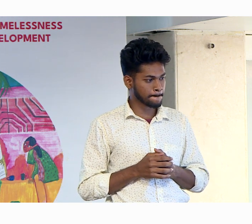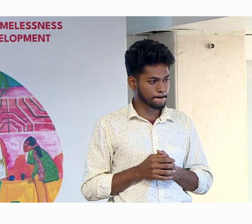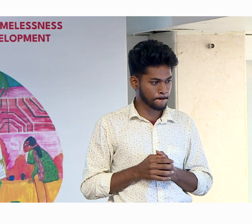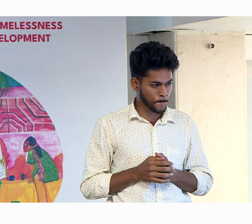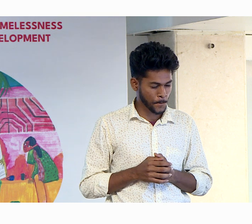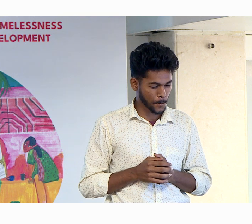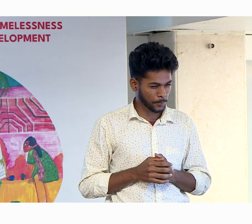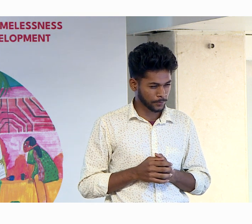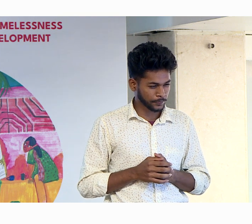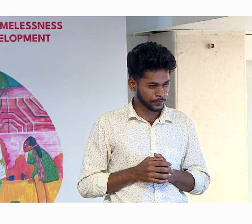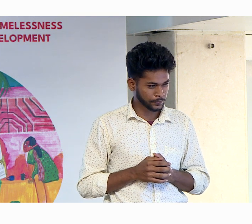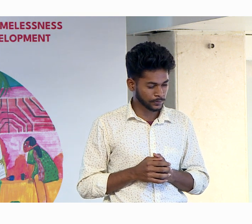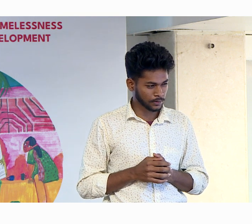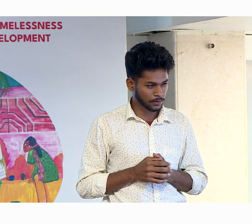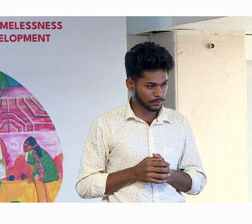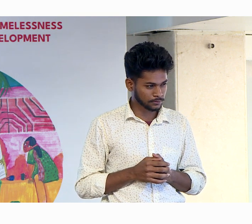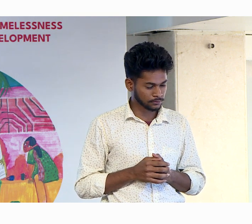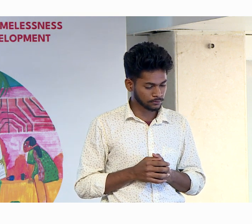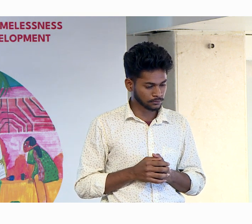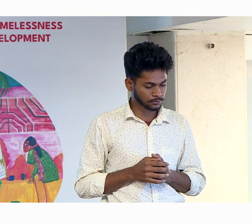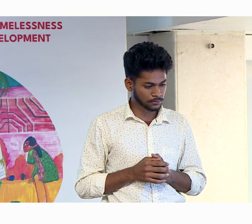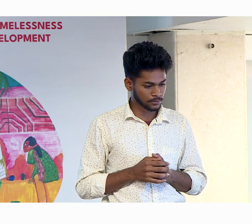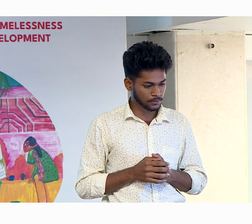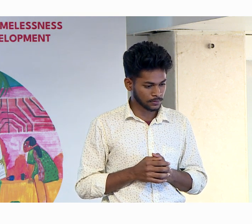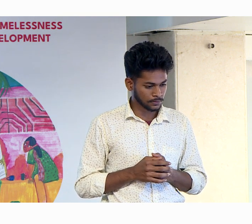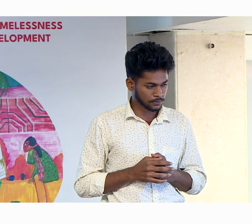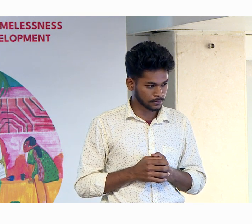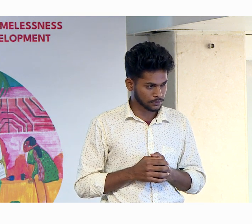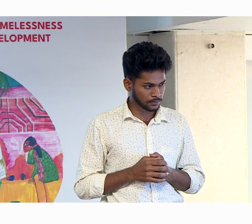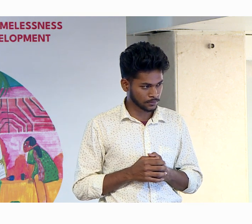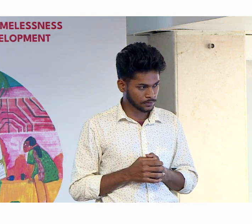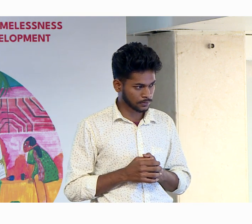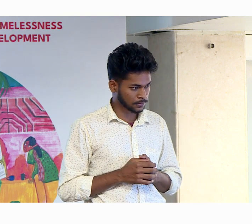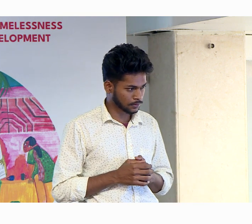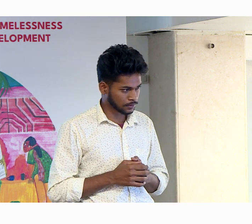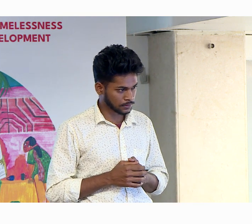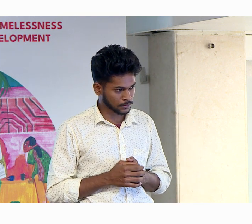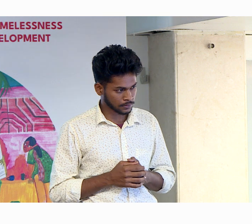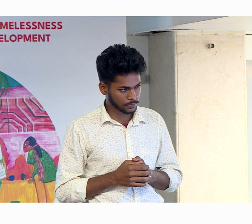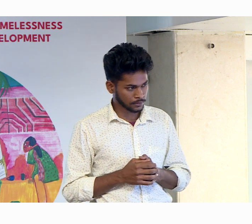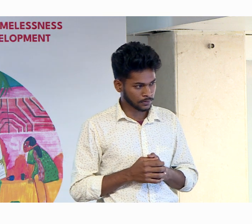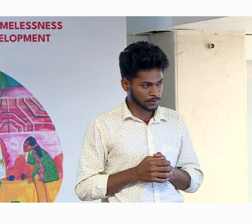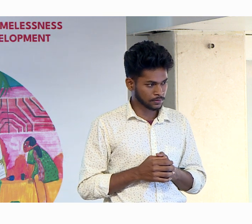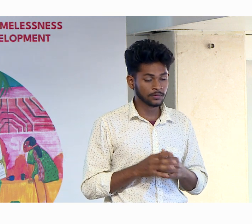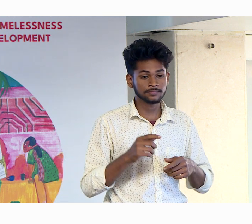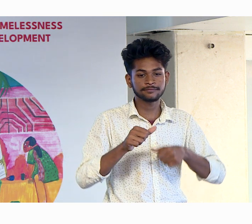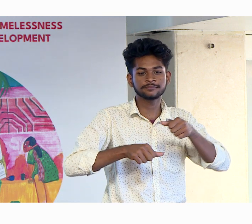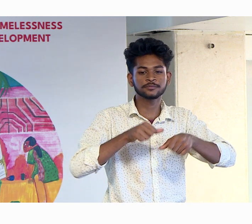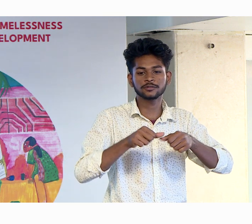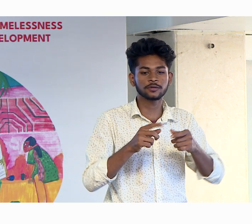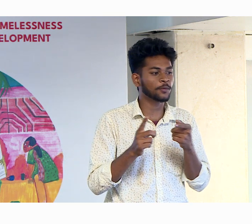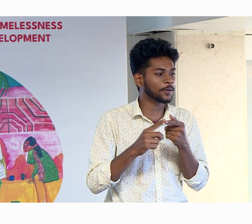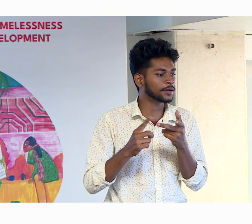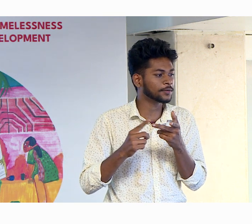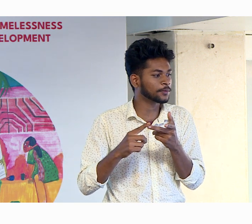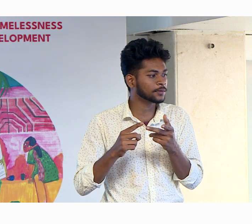Every project is different, and everybody learns. The implementation team discovers something new each time and spreads these